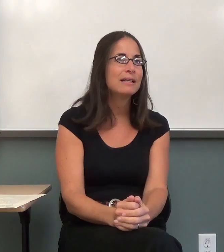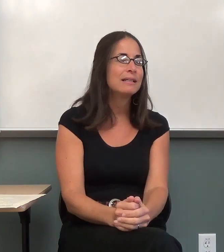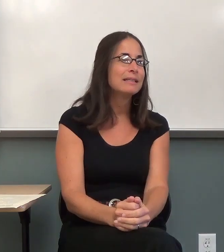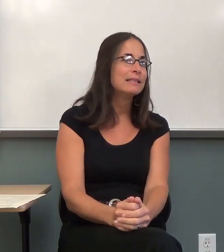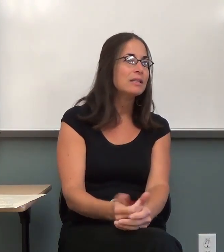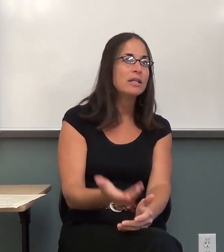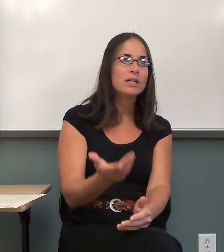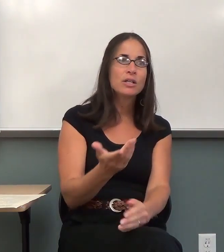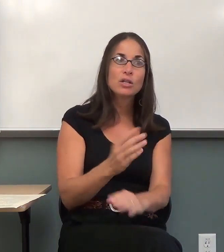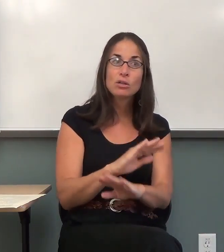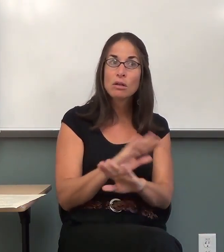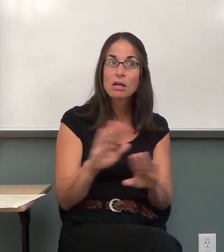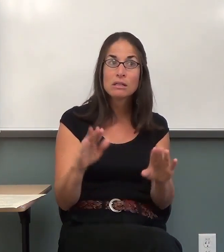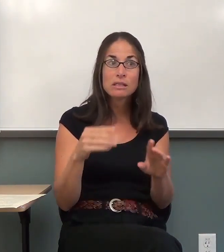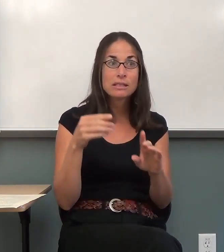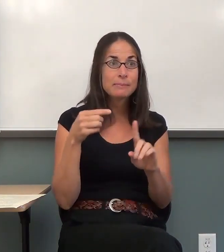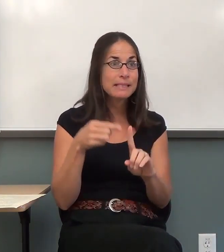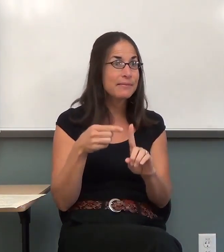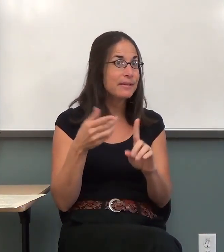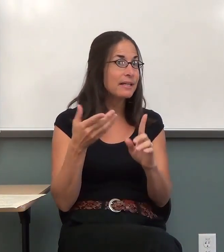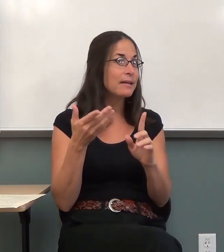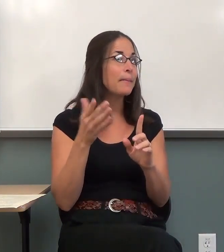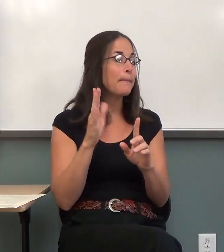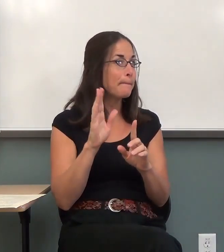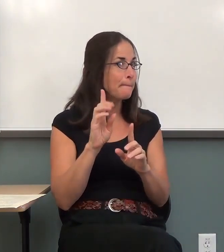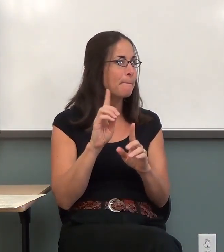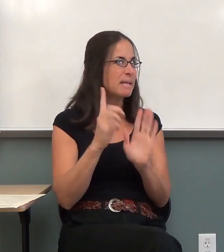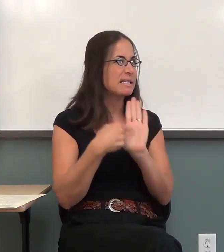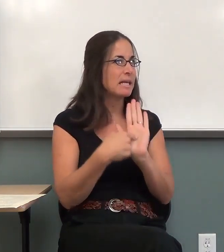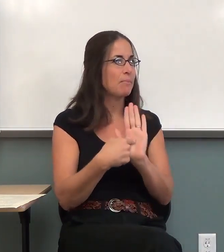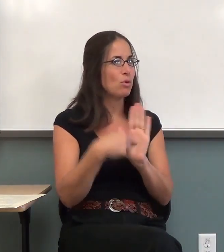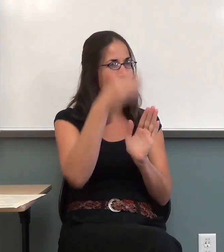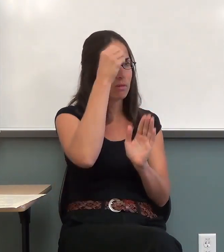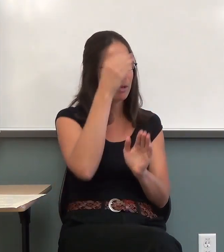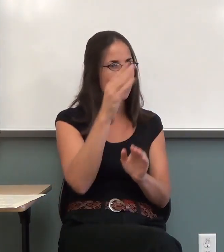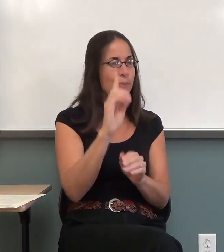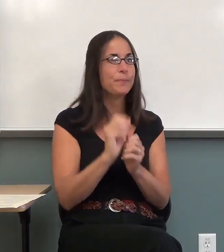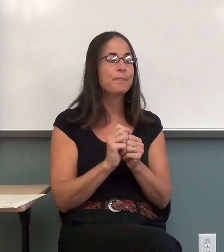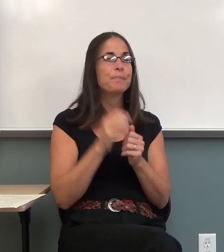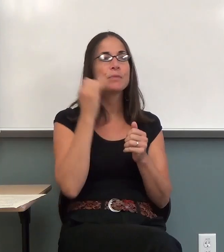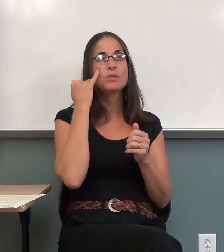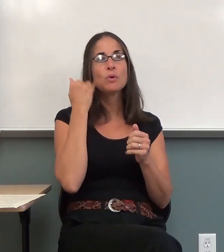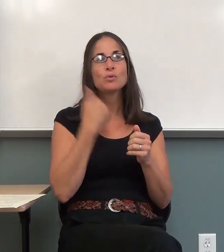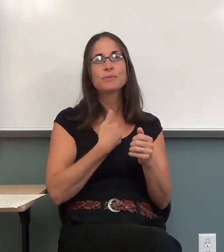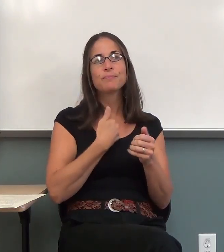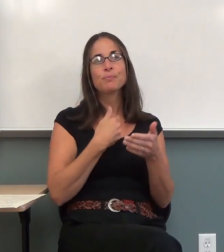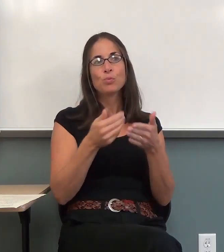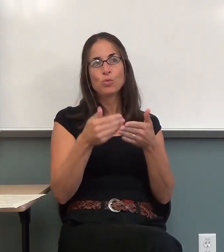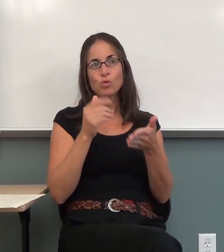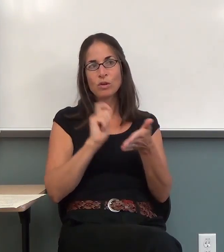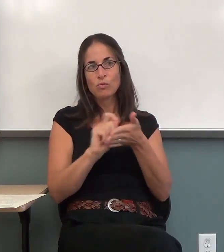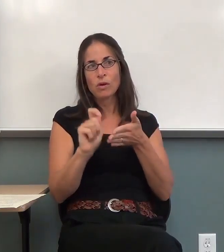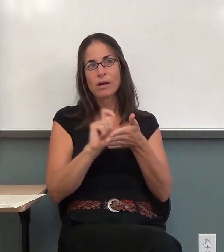No? So, let me do this as an example. If I were to pre-write for one of